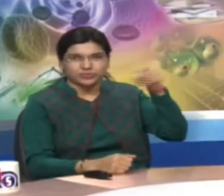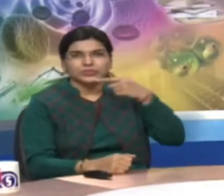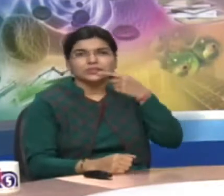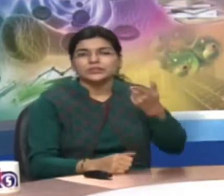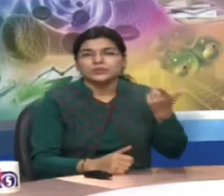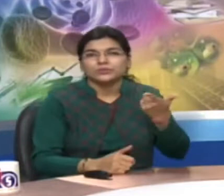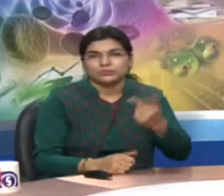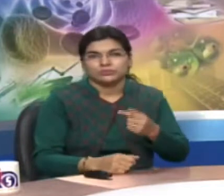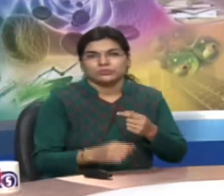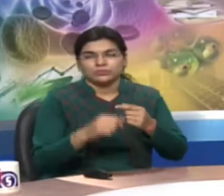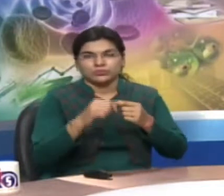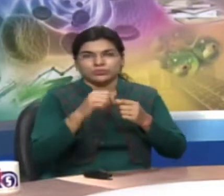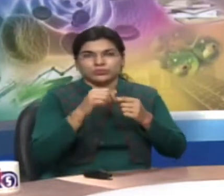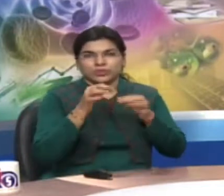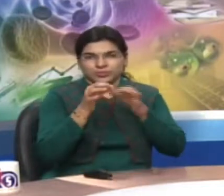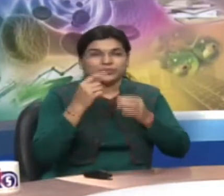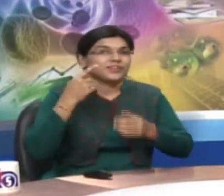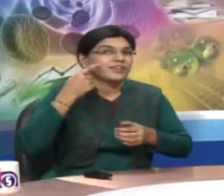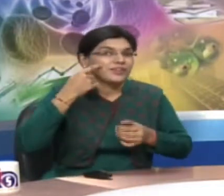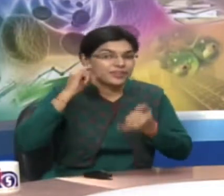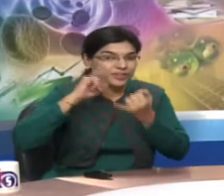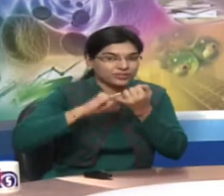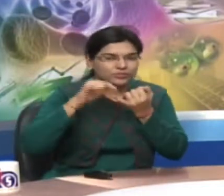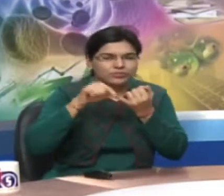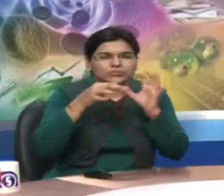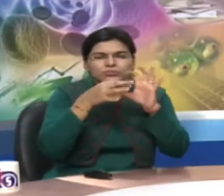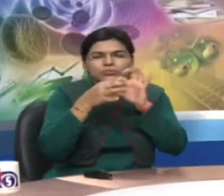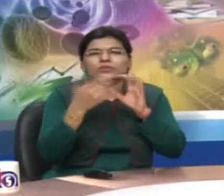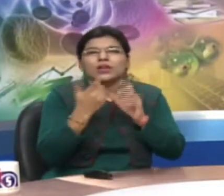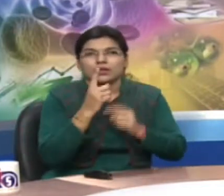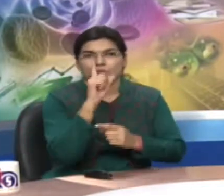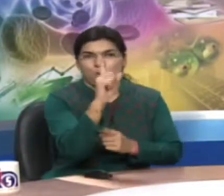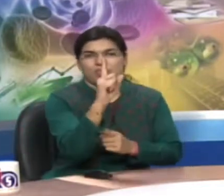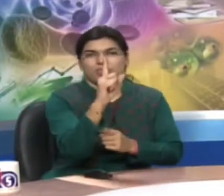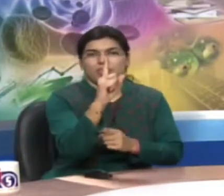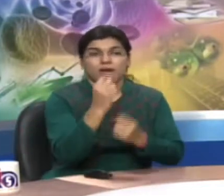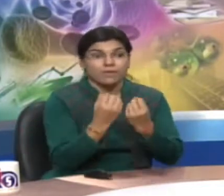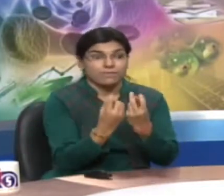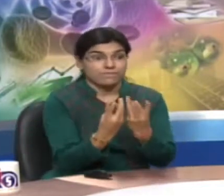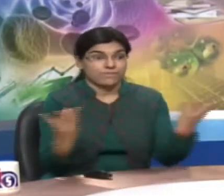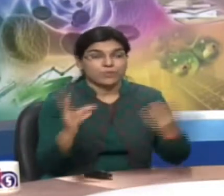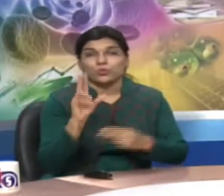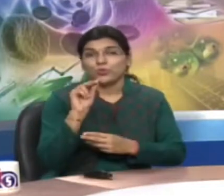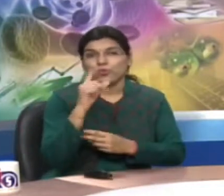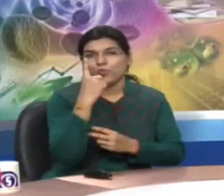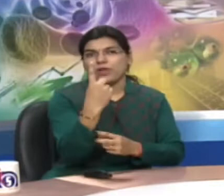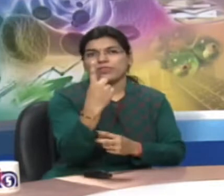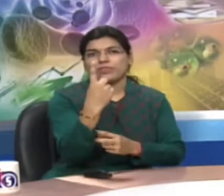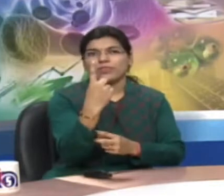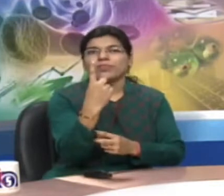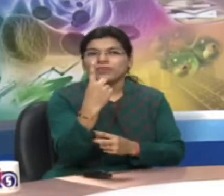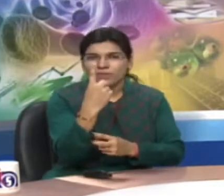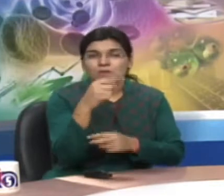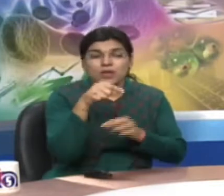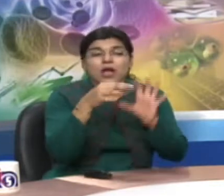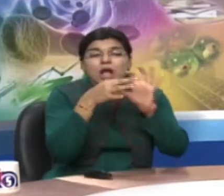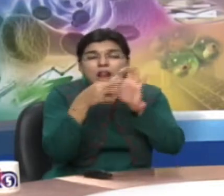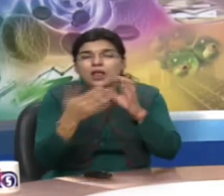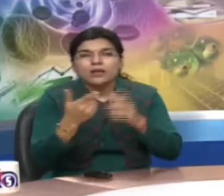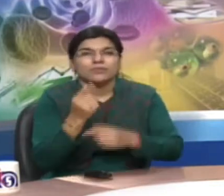First we see that if the noun is singular, use is. Is not